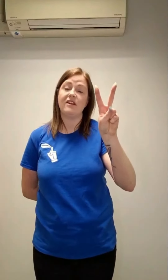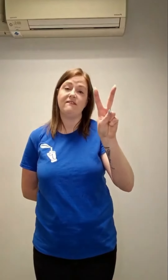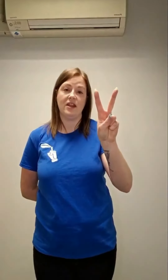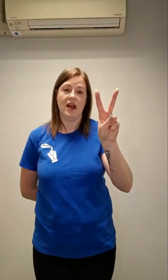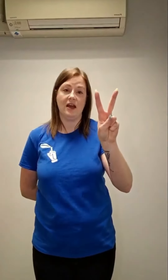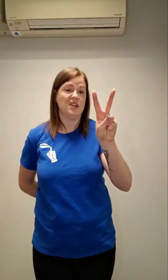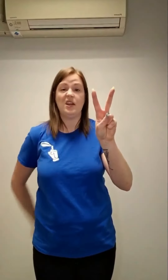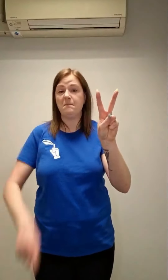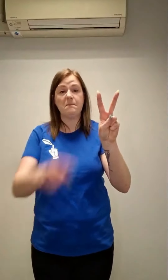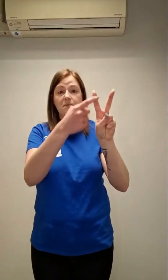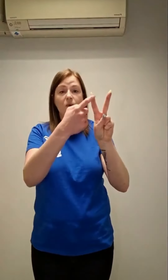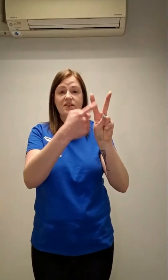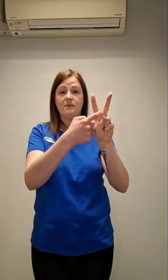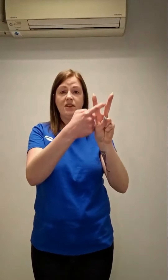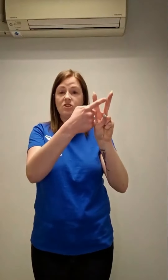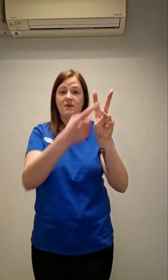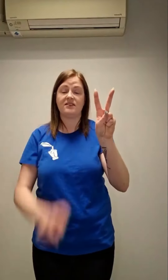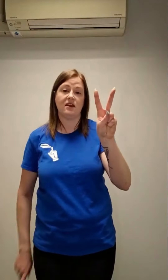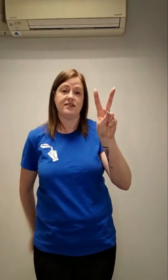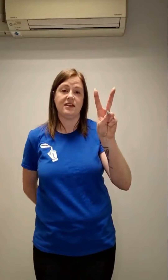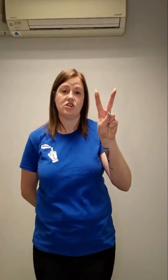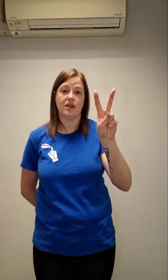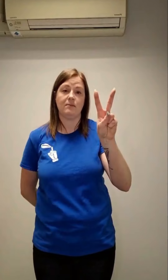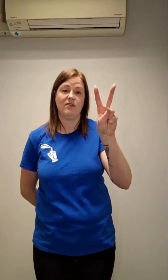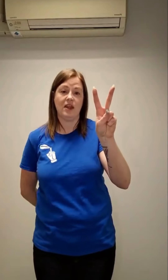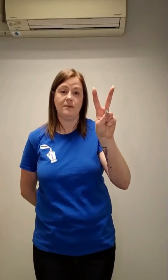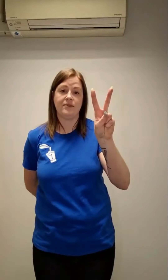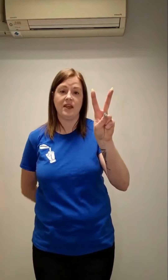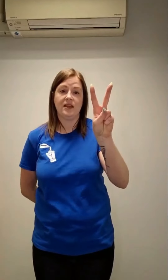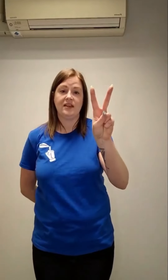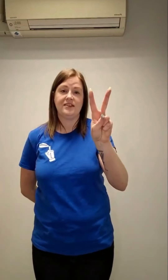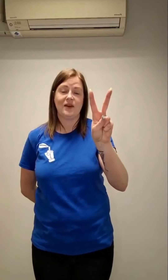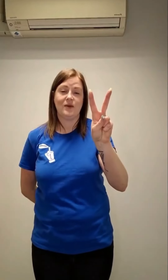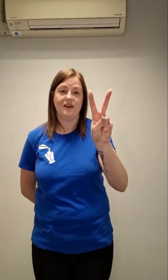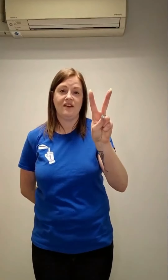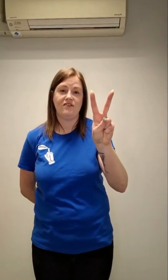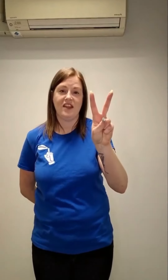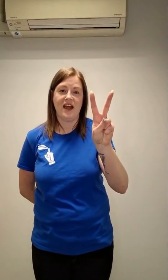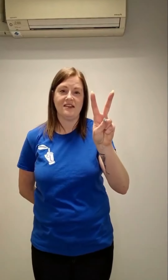V hand. Quite simply, it just makes a nice letter shaped V. So a V hand.